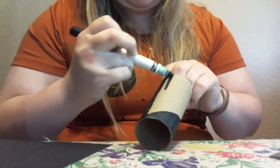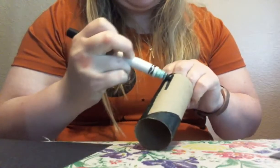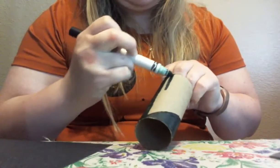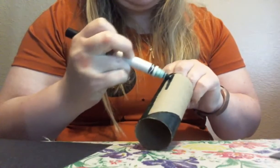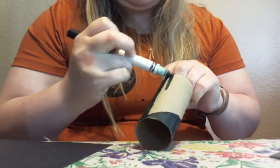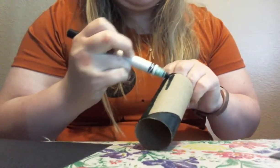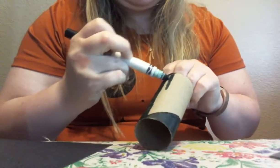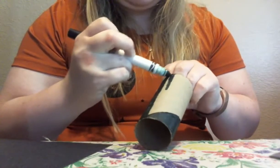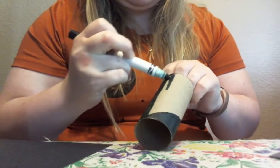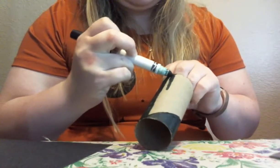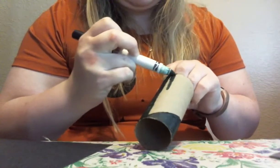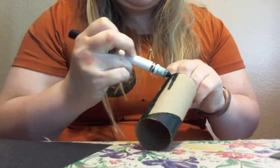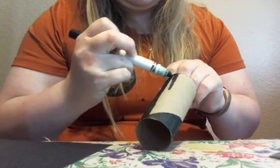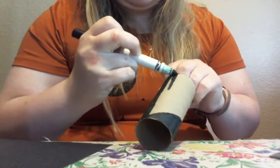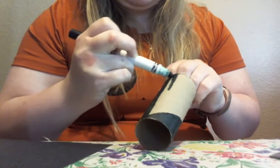mine.